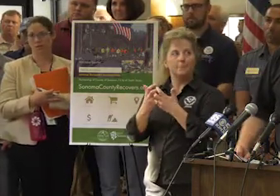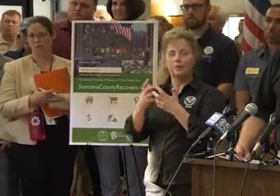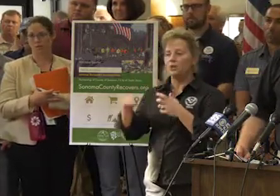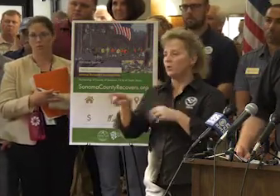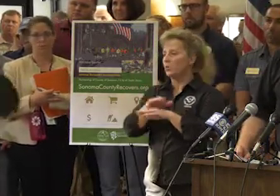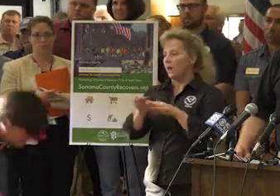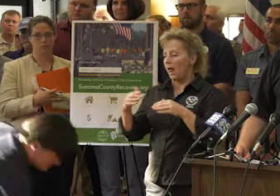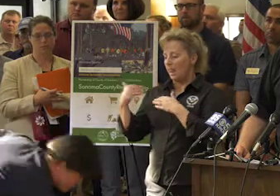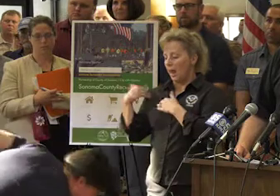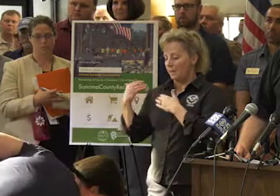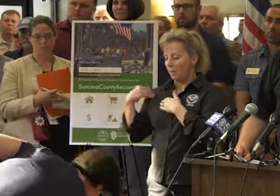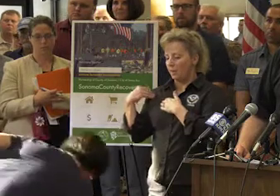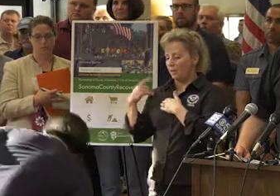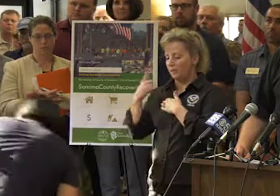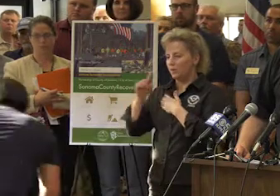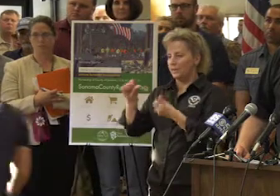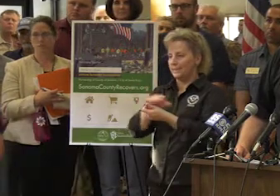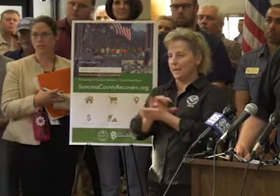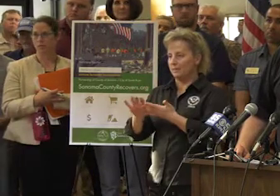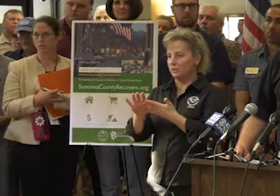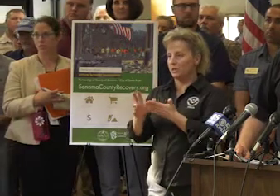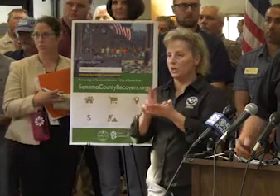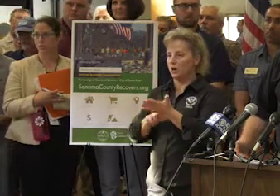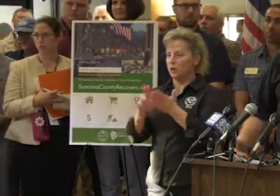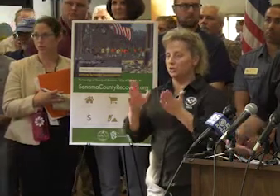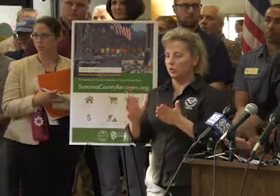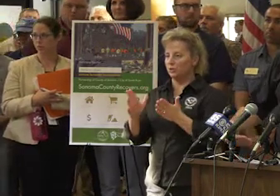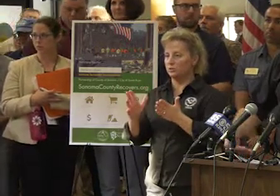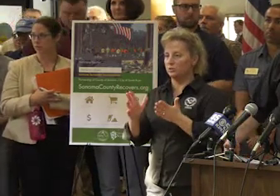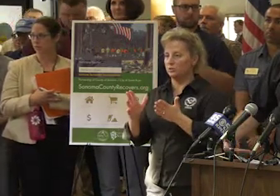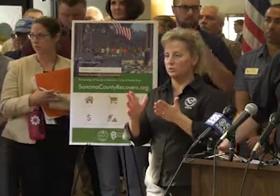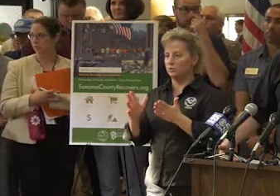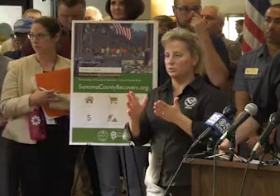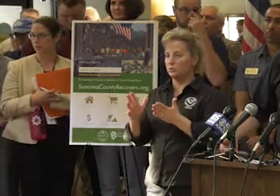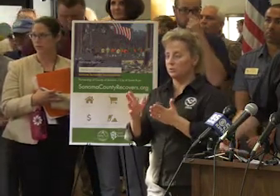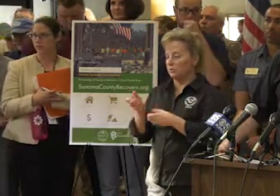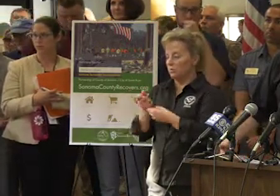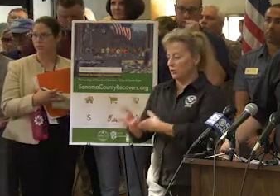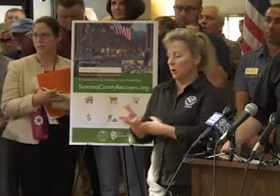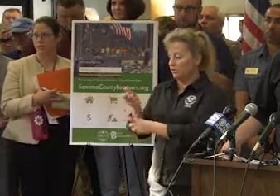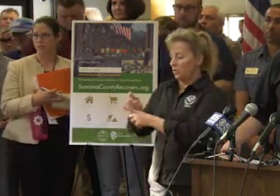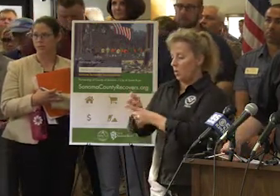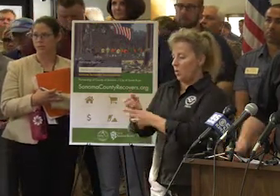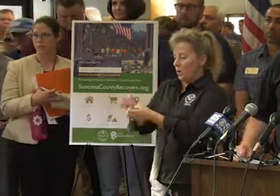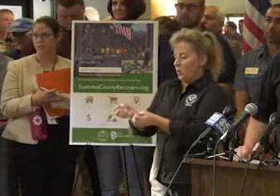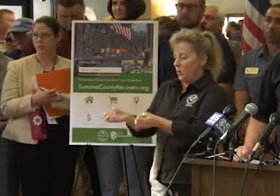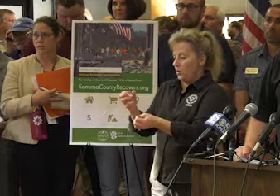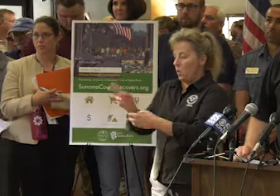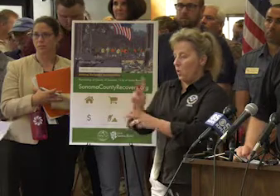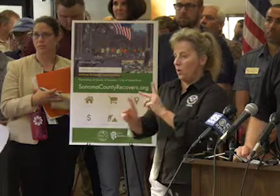You are not liable for damage that the contractors incur to their own equipment or personnel.